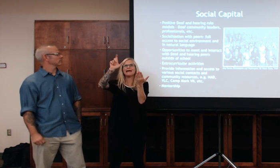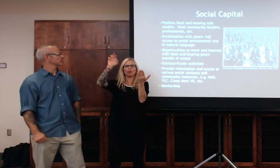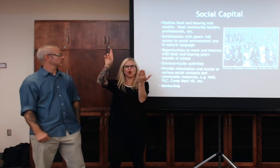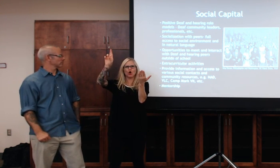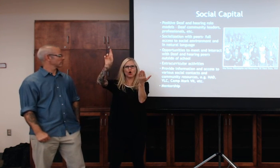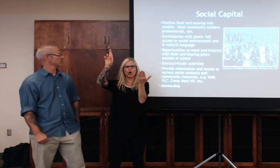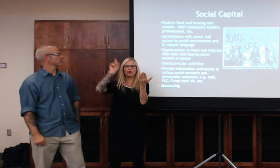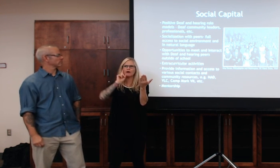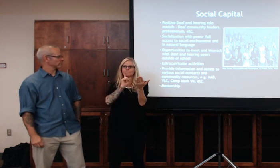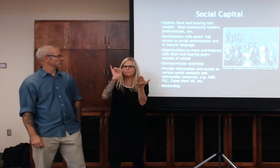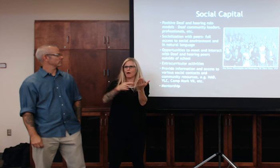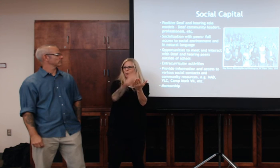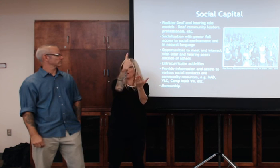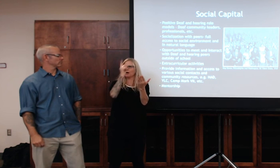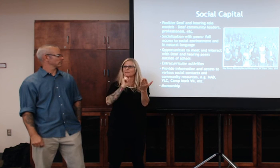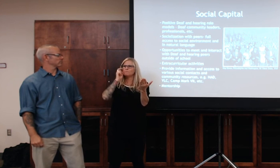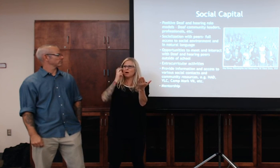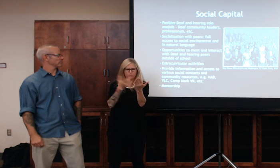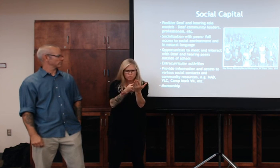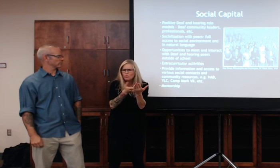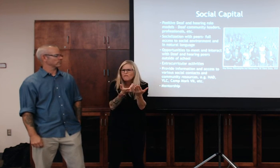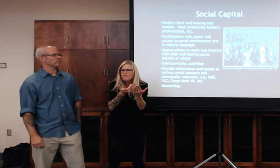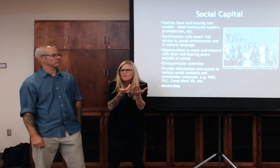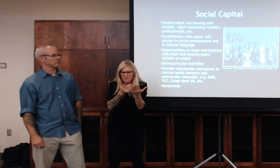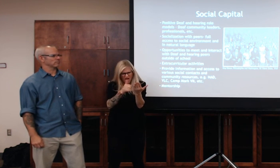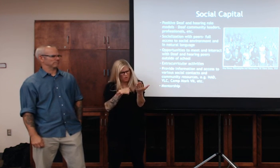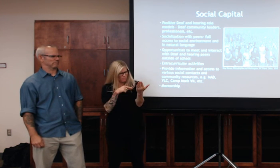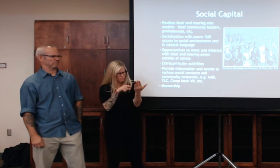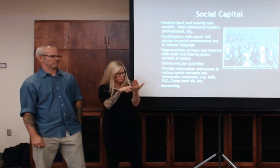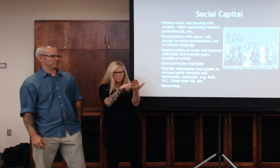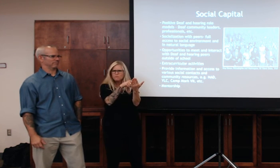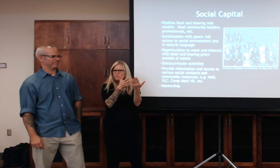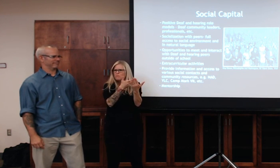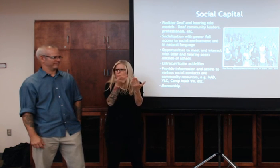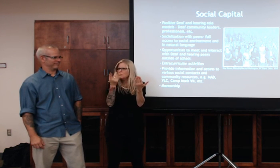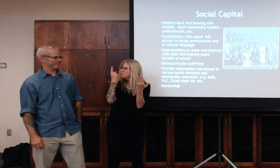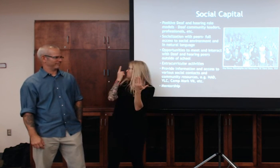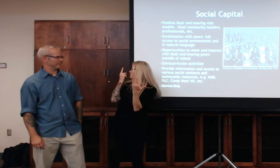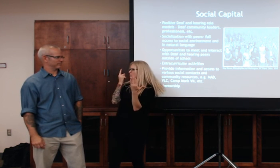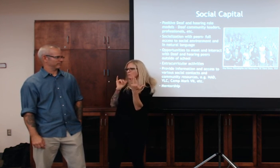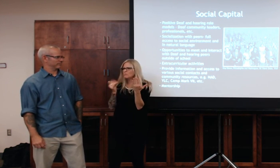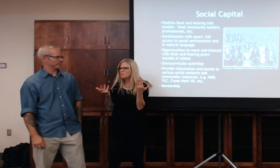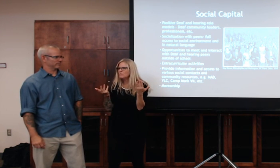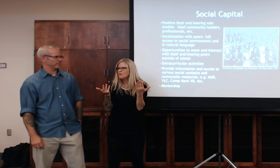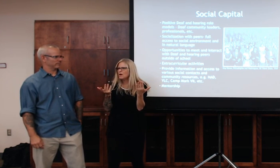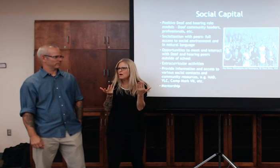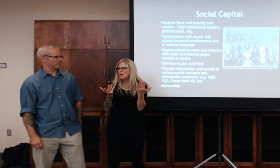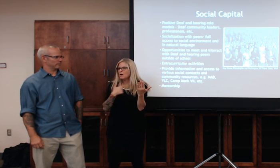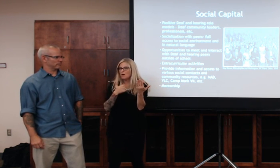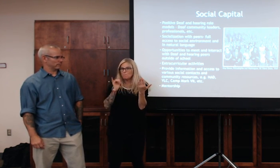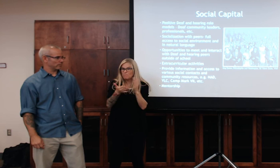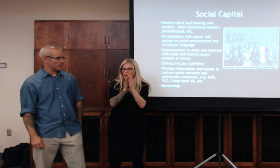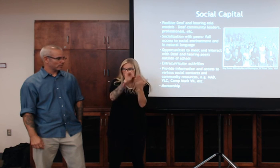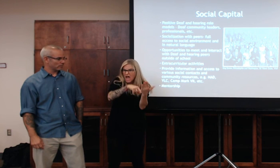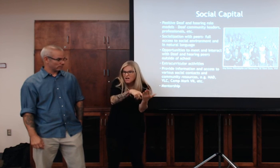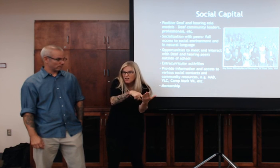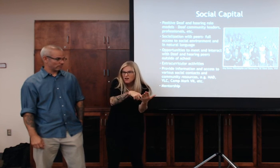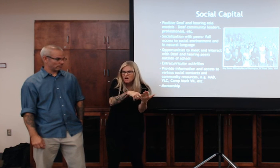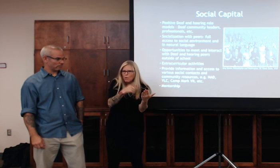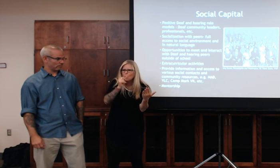different field. For example, Helen Keller. That's one individual who's deaf and blind. Are they the only one?